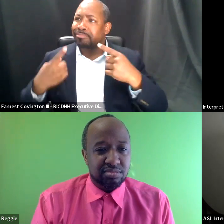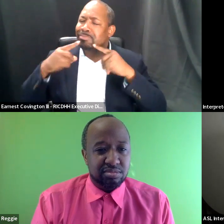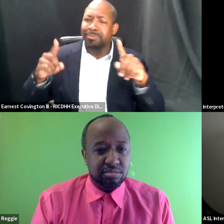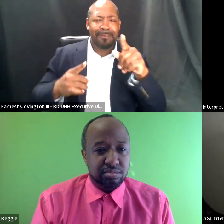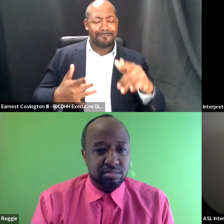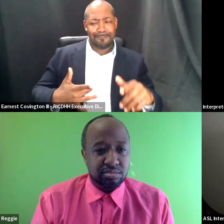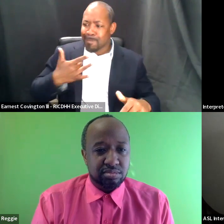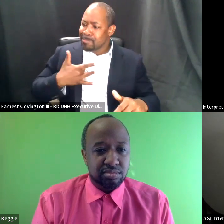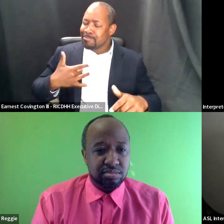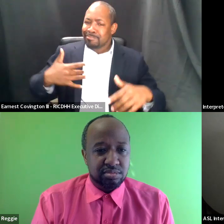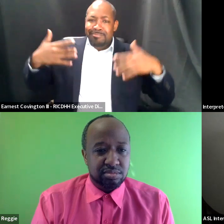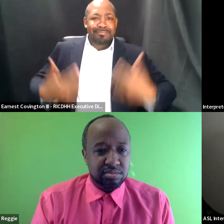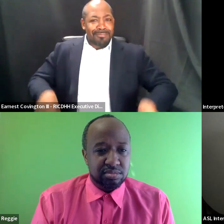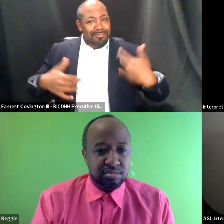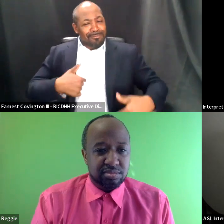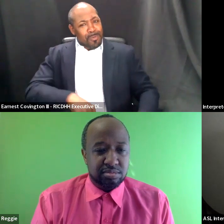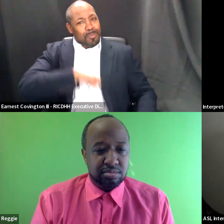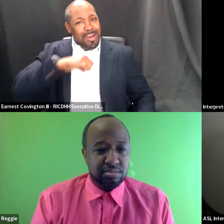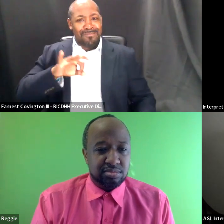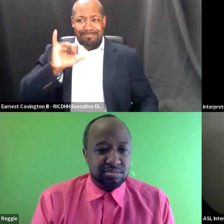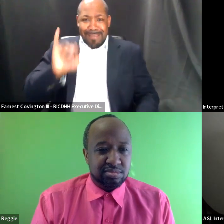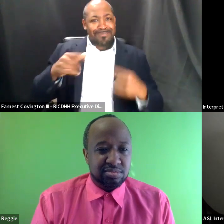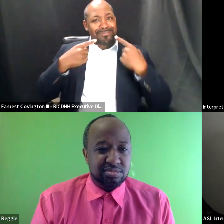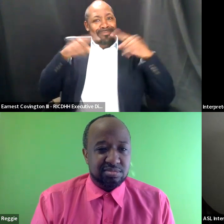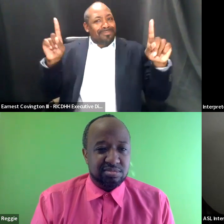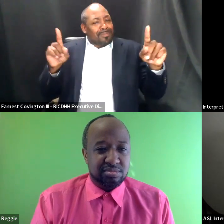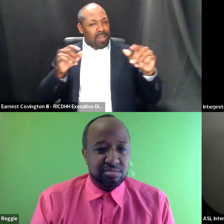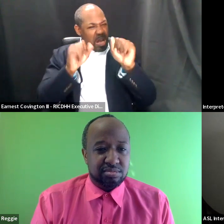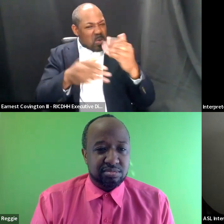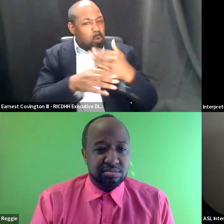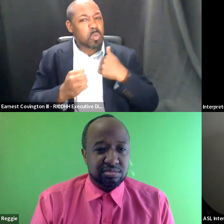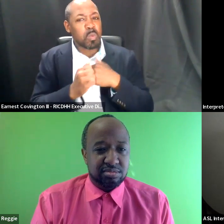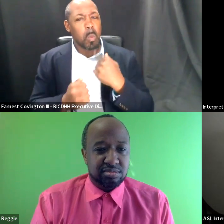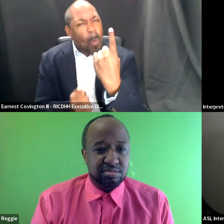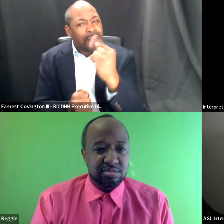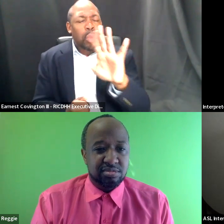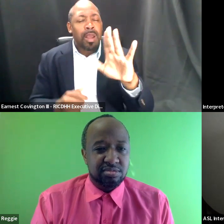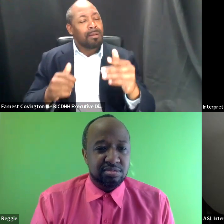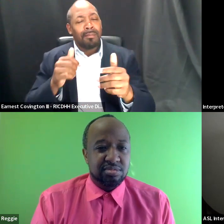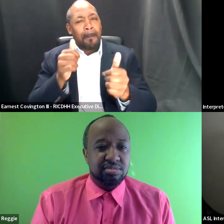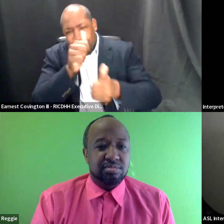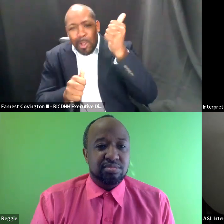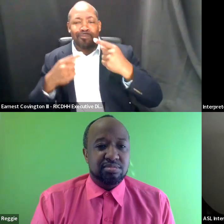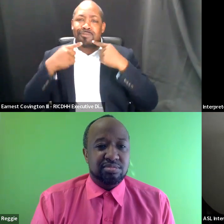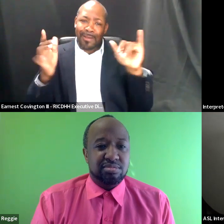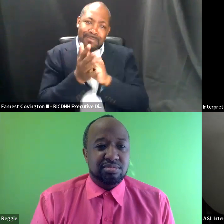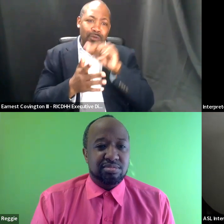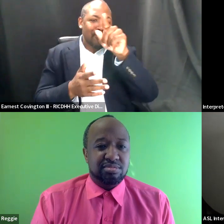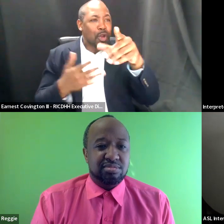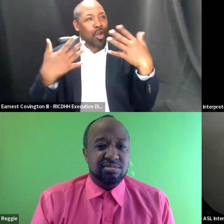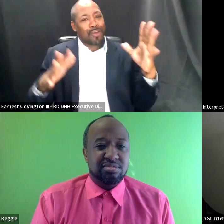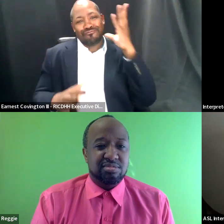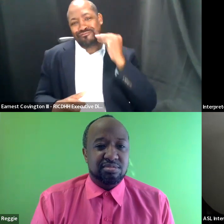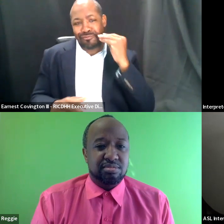question. I'm wondering, you know, what do you think is your greatest moment of success throughout your journey?